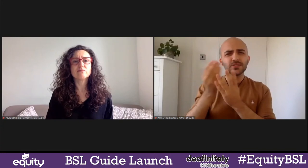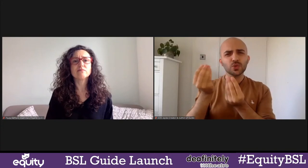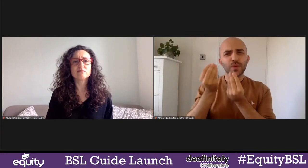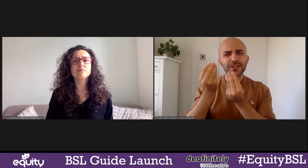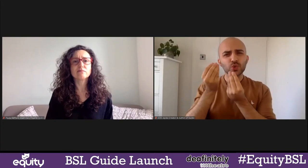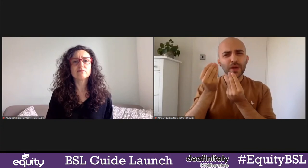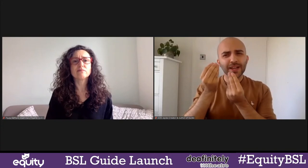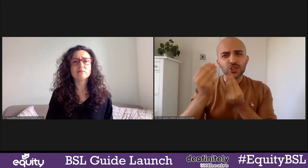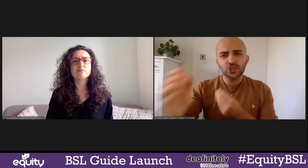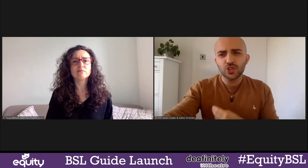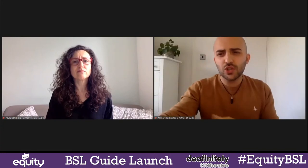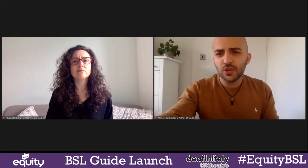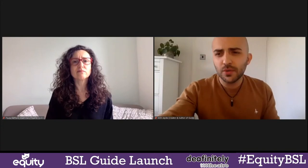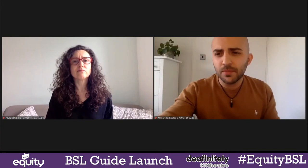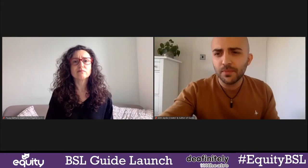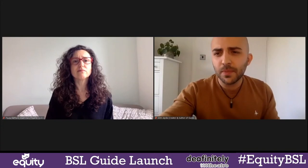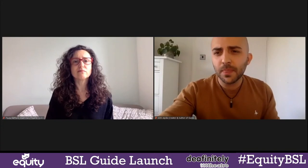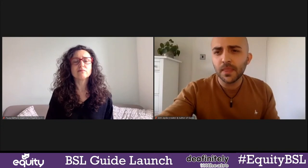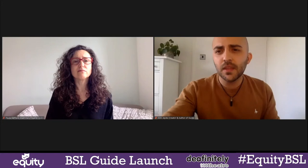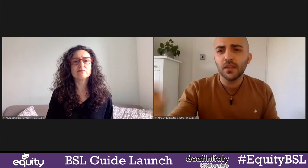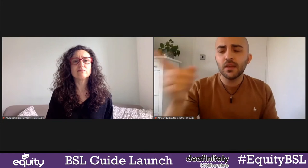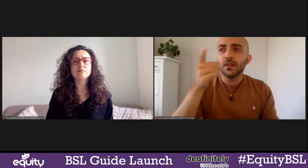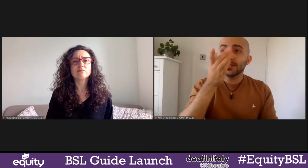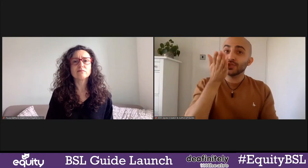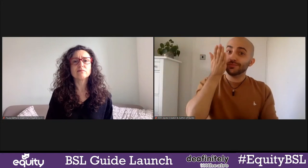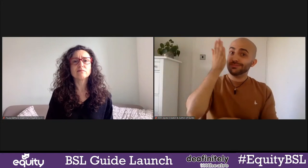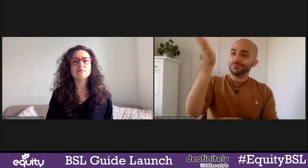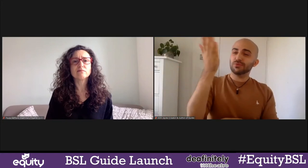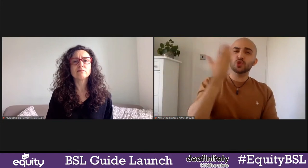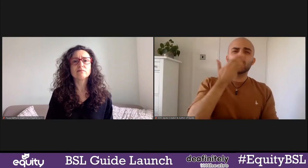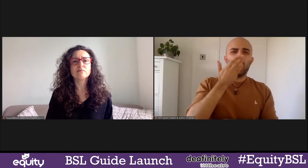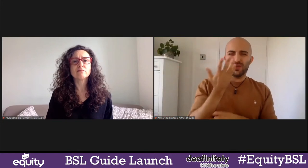she still received a very minimal level of education.